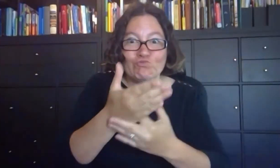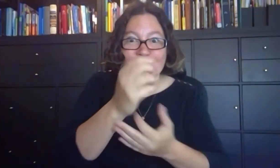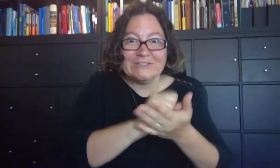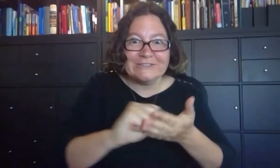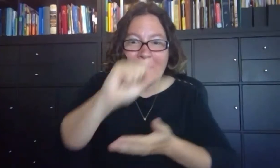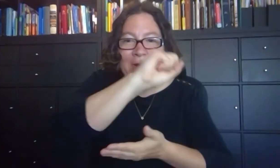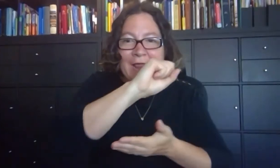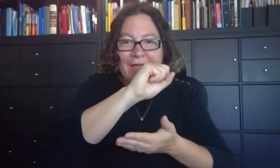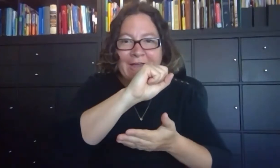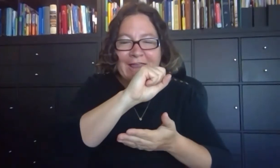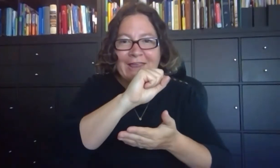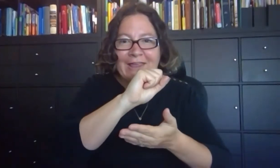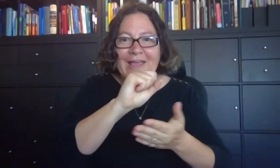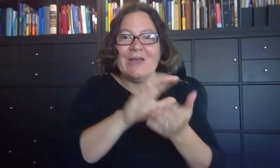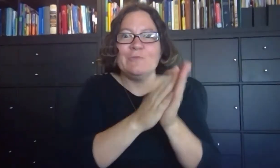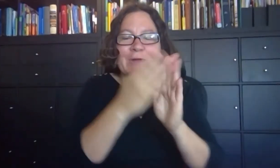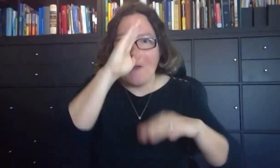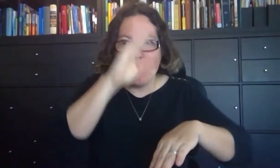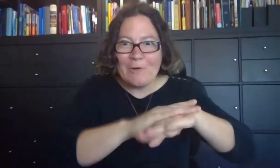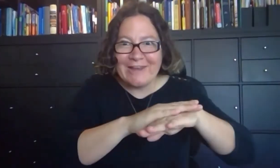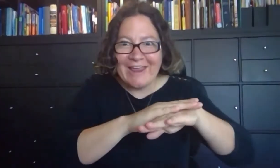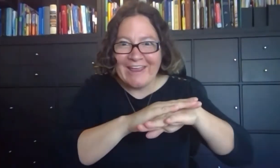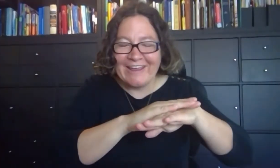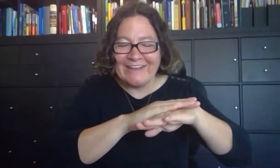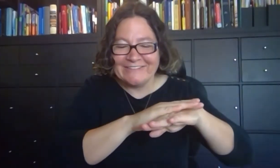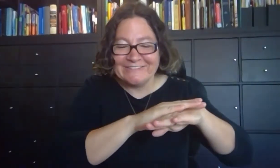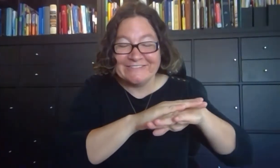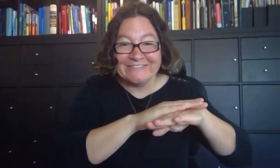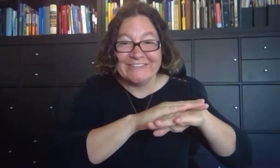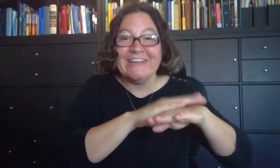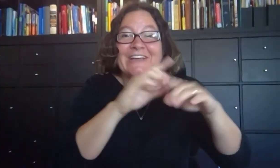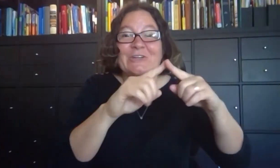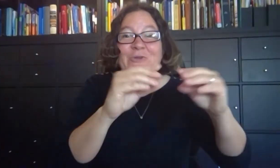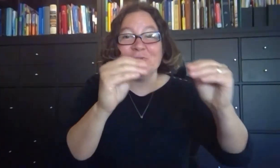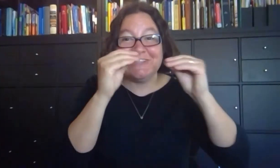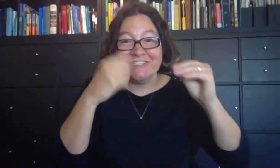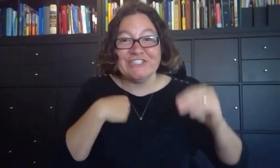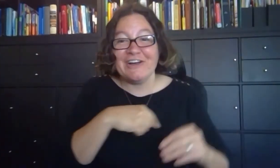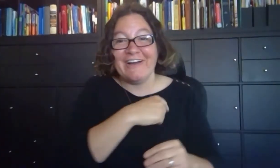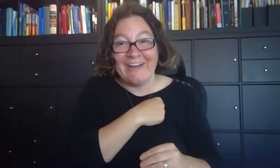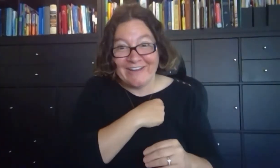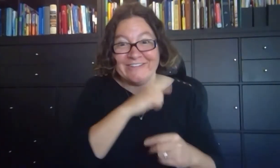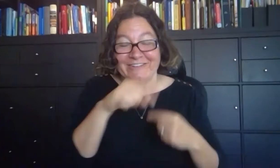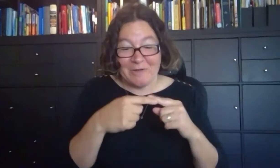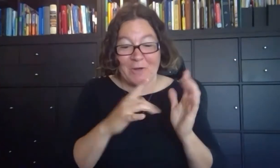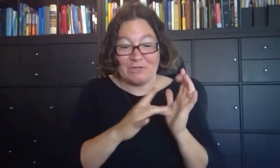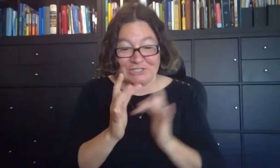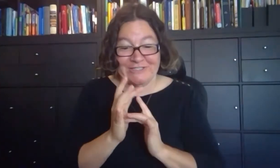We want to thank Pastor Michelle for her open mind and open heart to see Jesus and to share Jesus